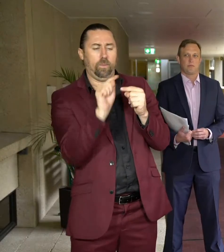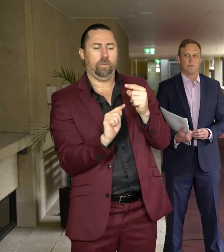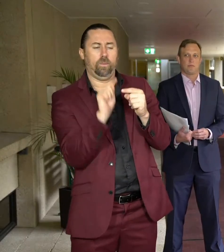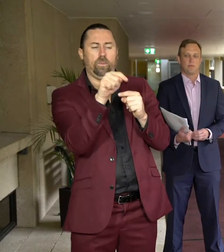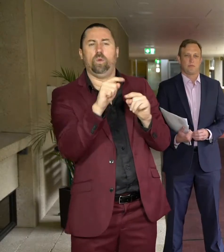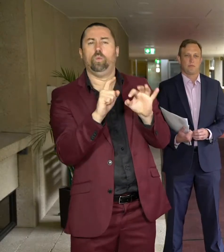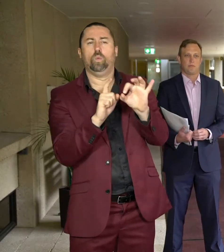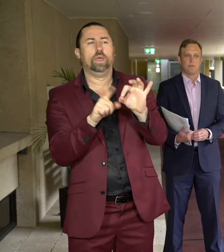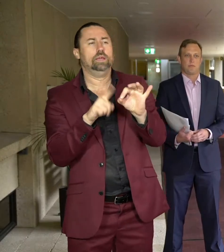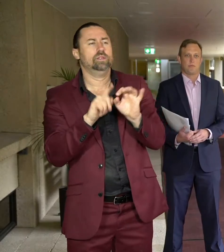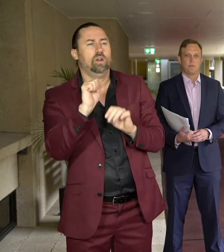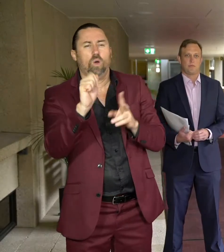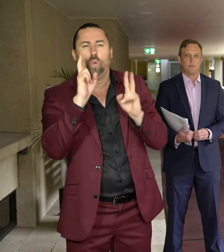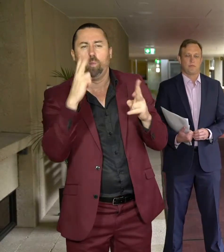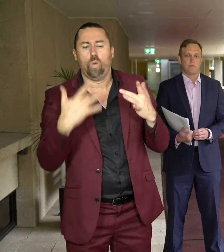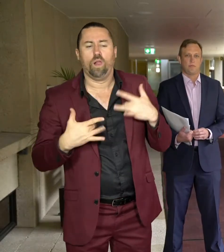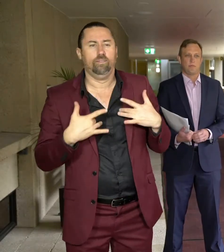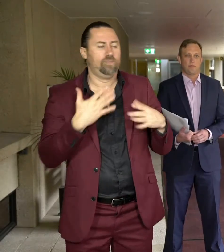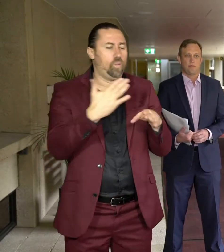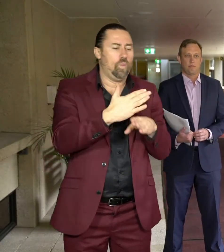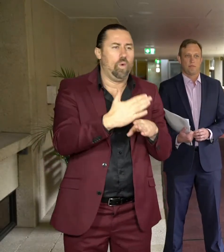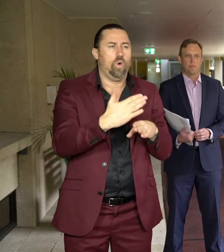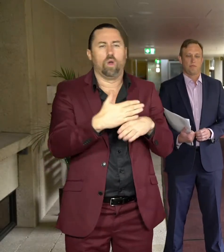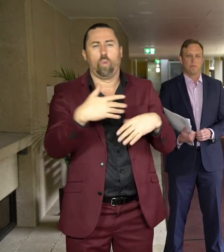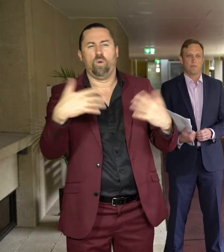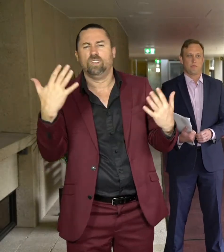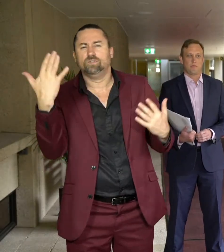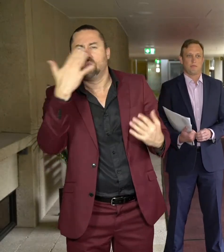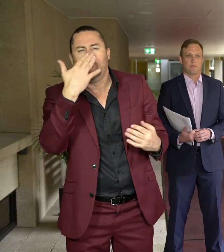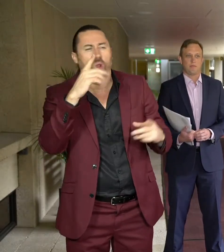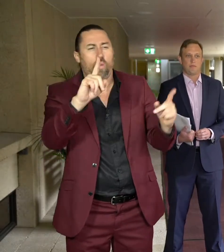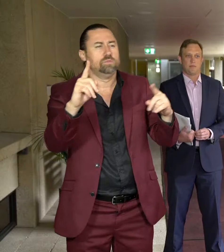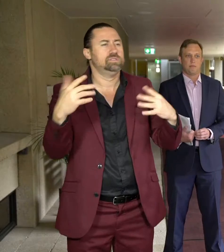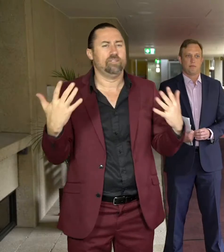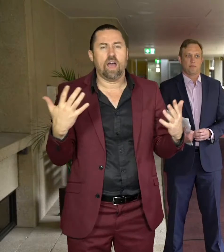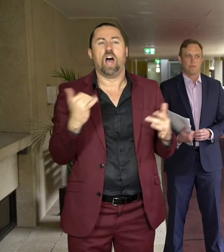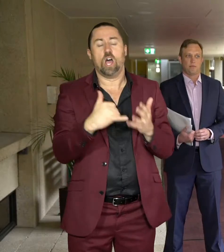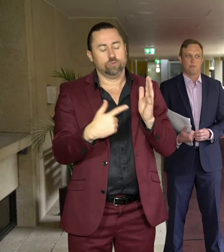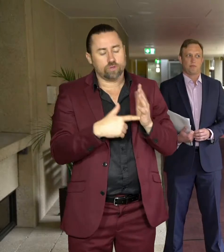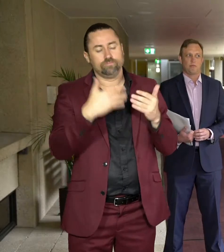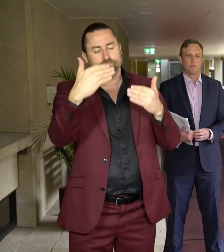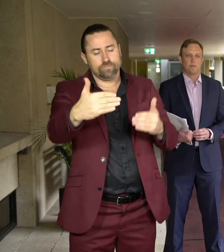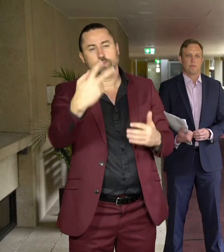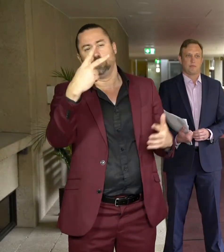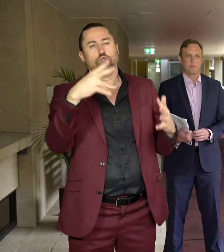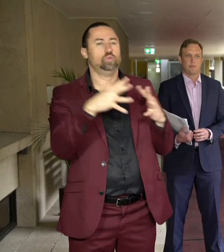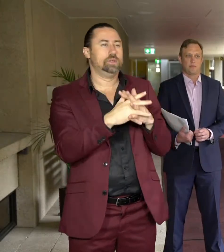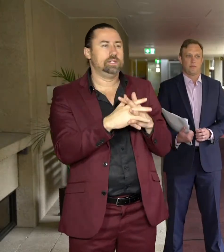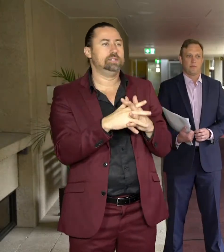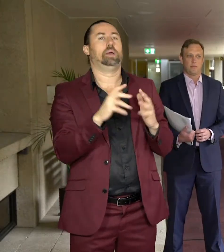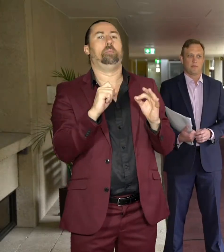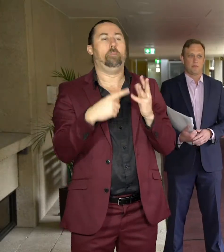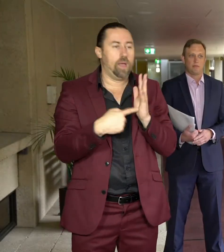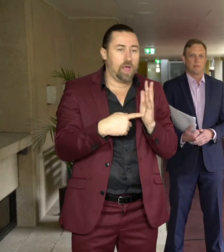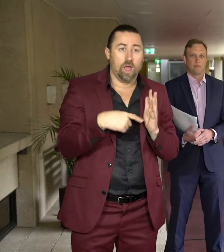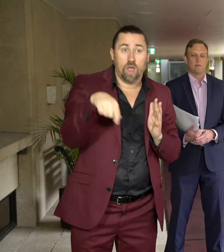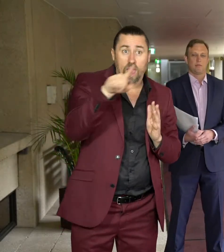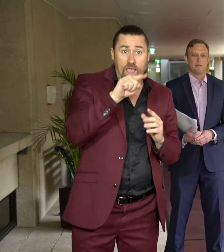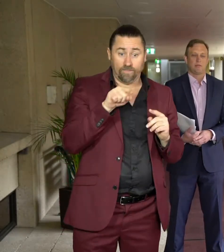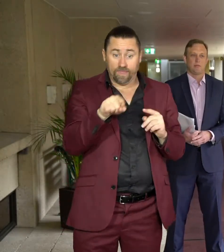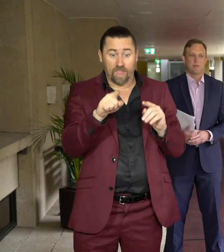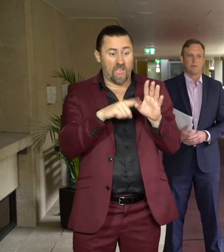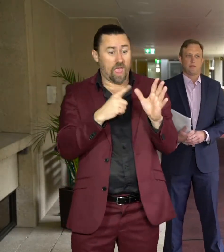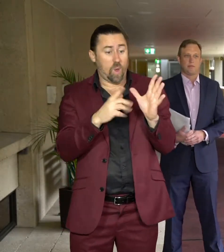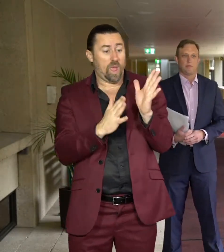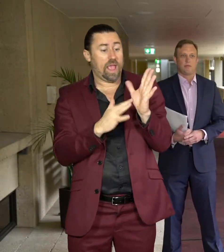what they do because they're coming up here to school or work, then they just need to do it every 14 days. But of course, if they were to travel